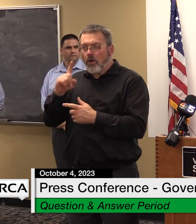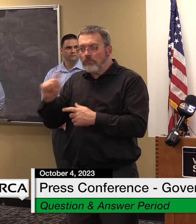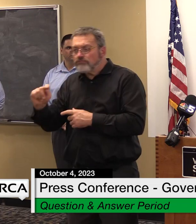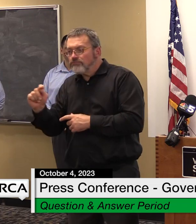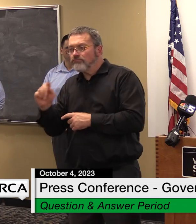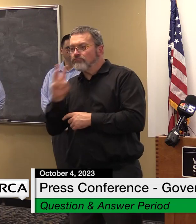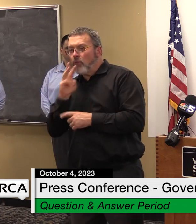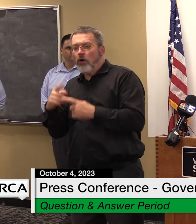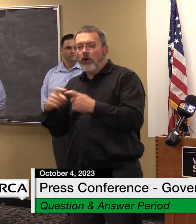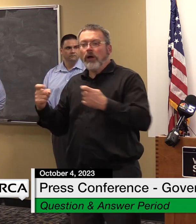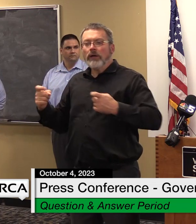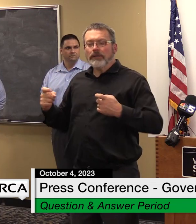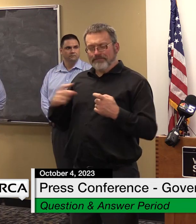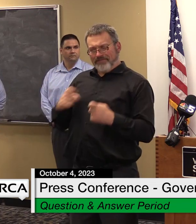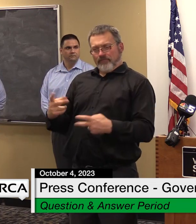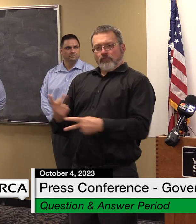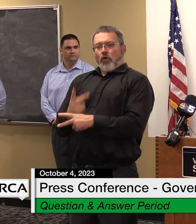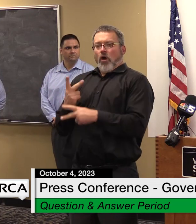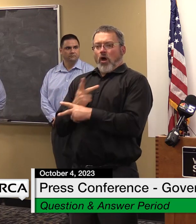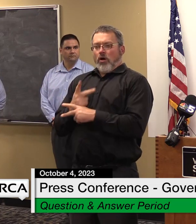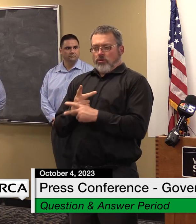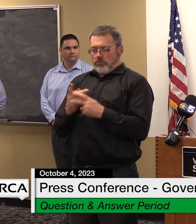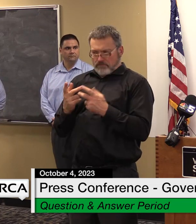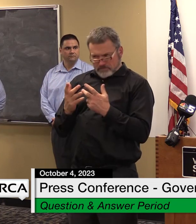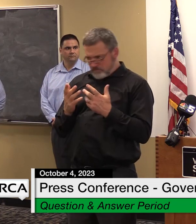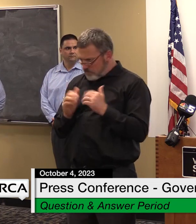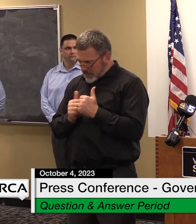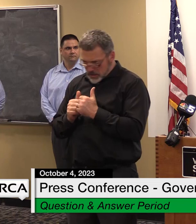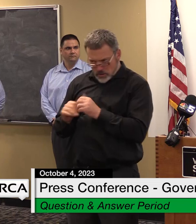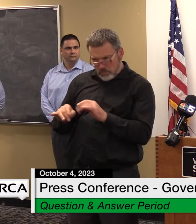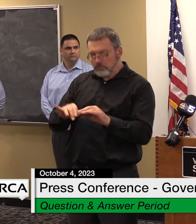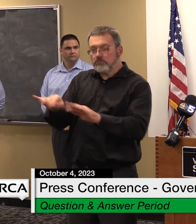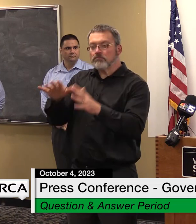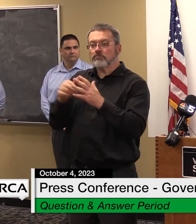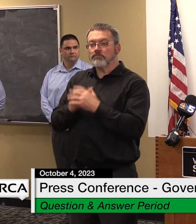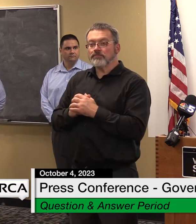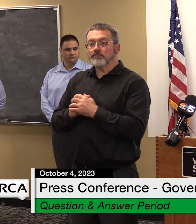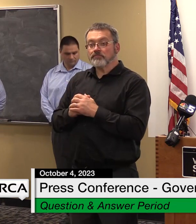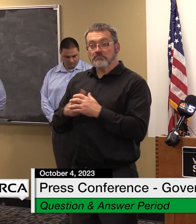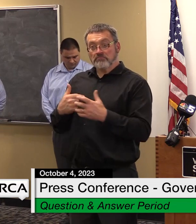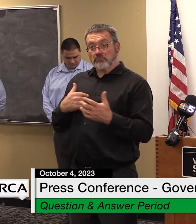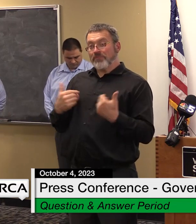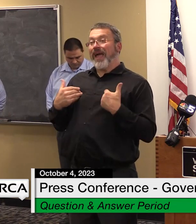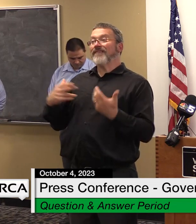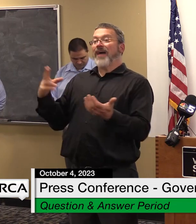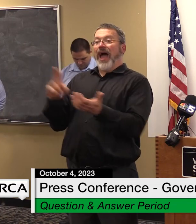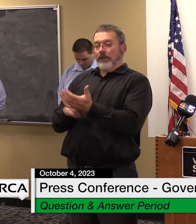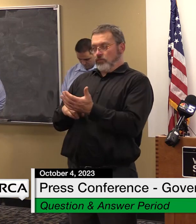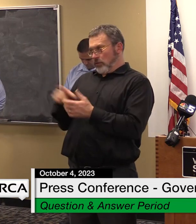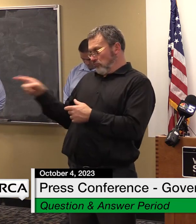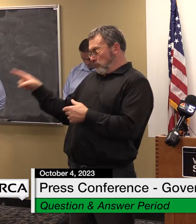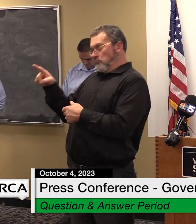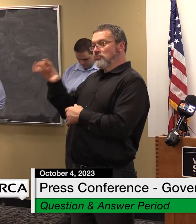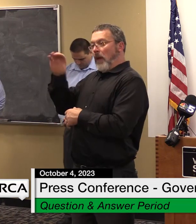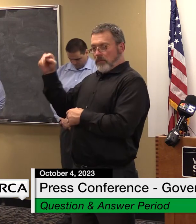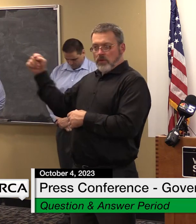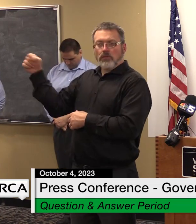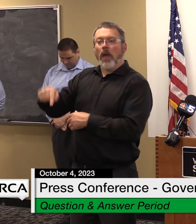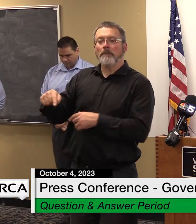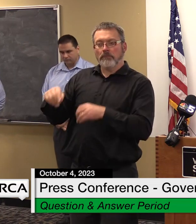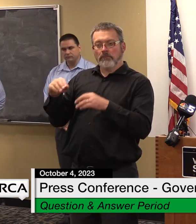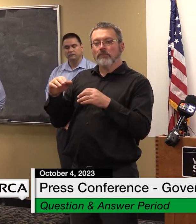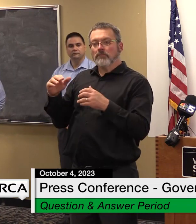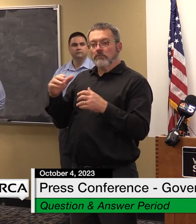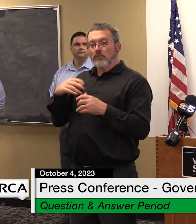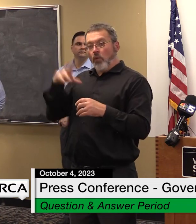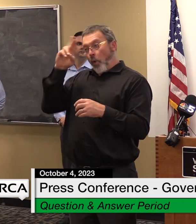And then we've already laid the contract for the work to be done. So we're hoping that we'll be breaking ground